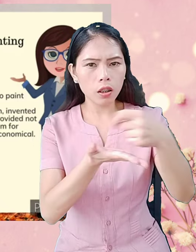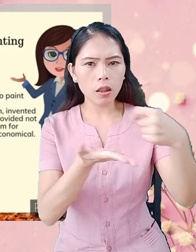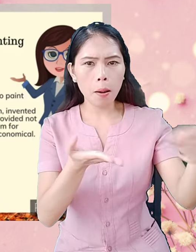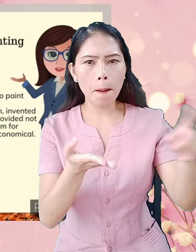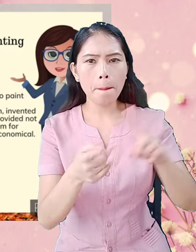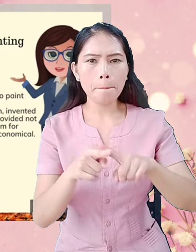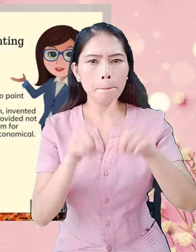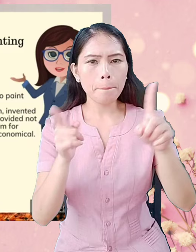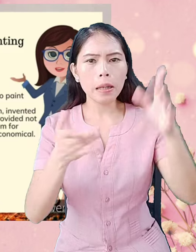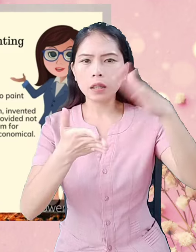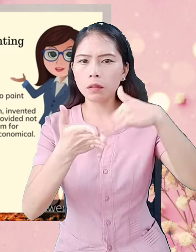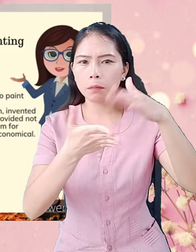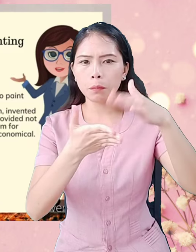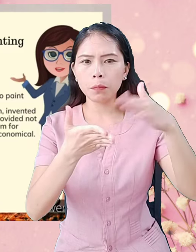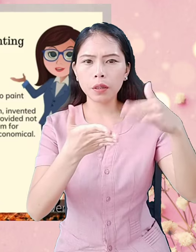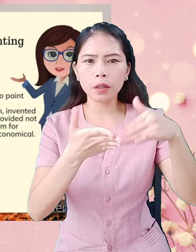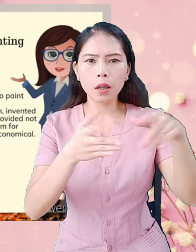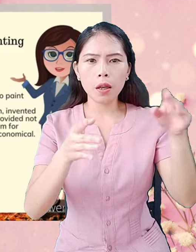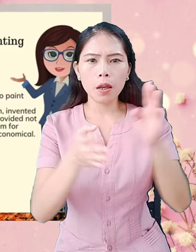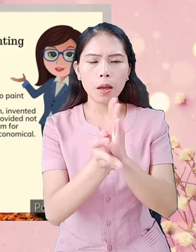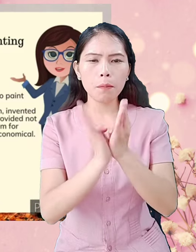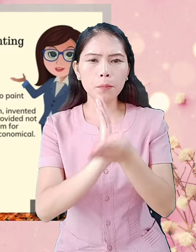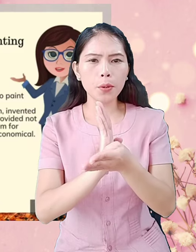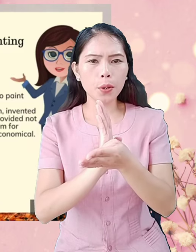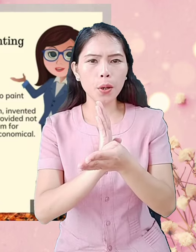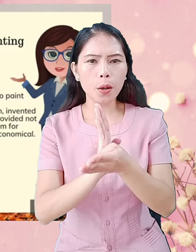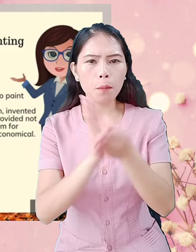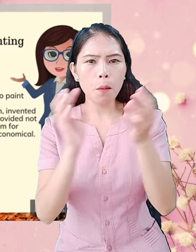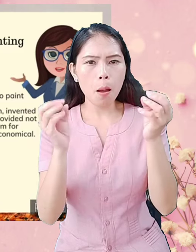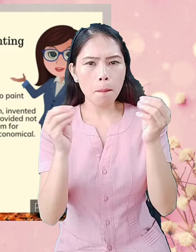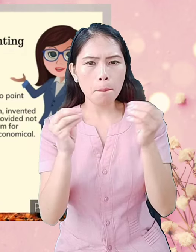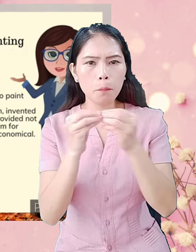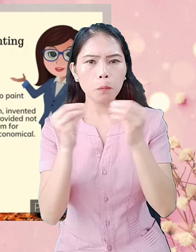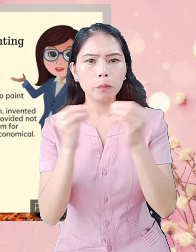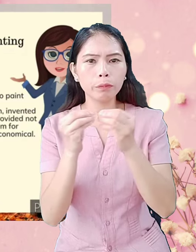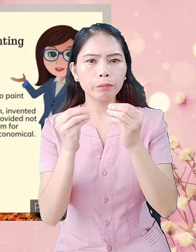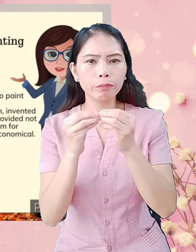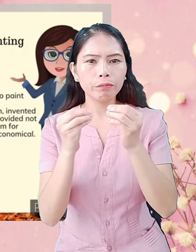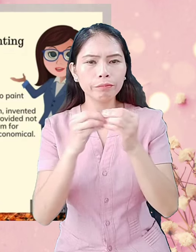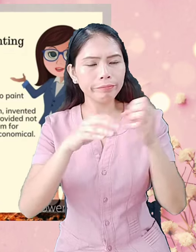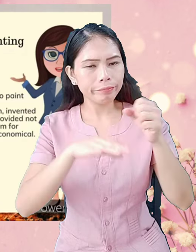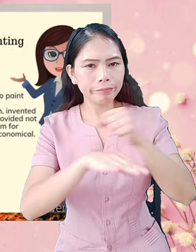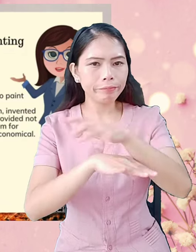writing, but painting became more economical.